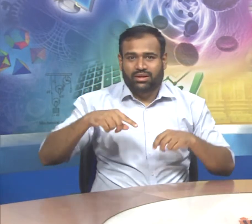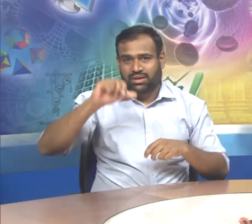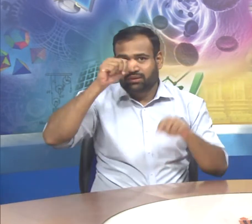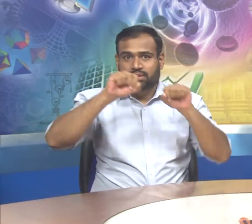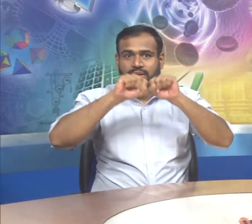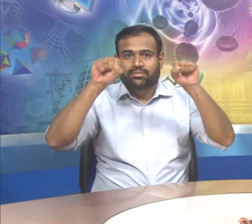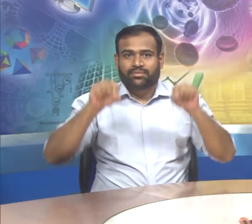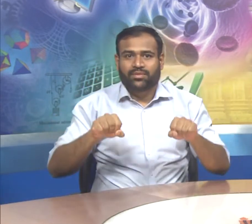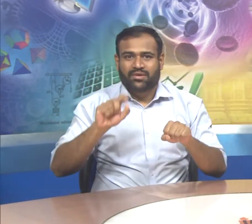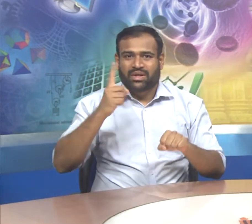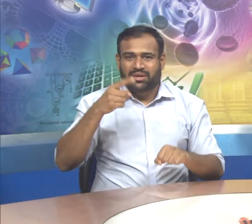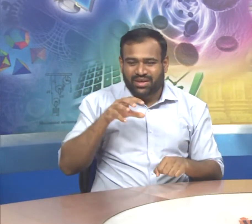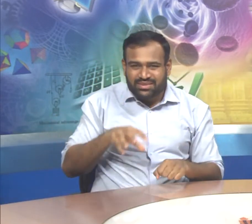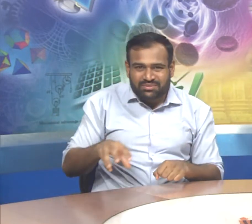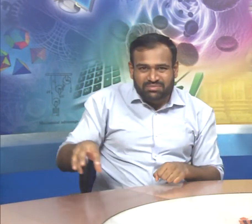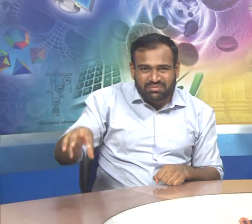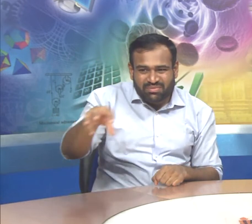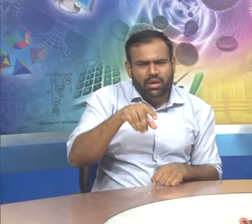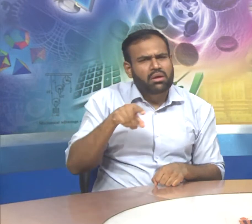Indian judicial system.